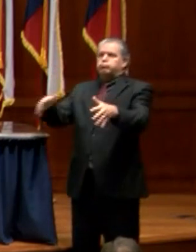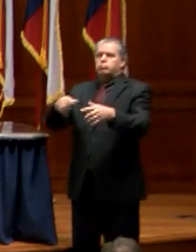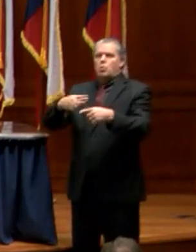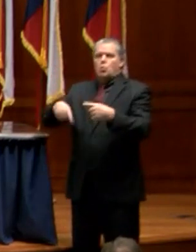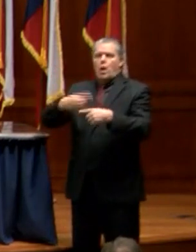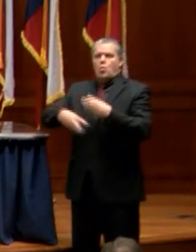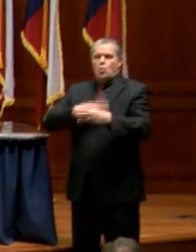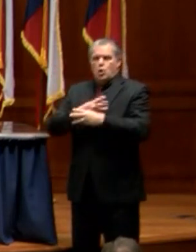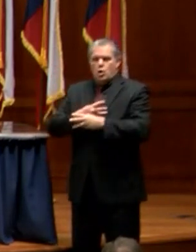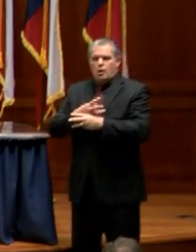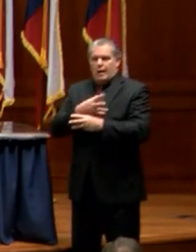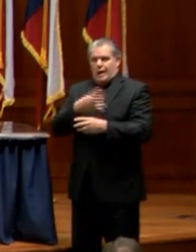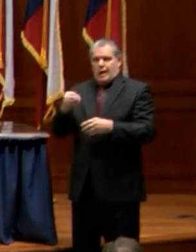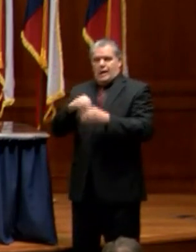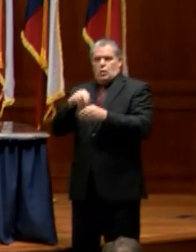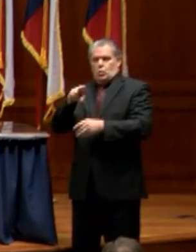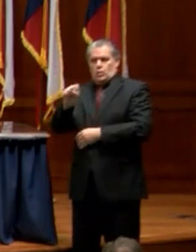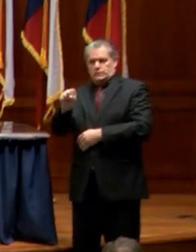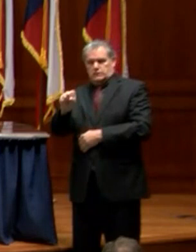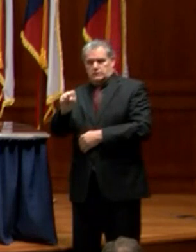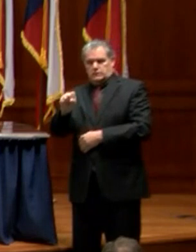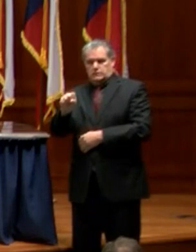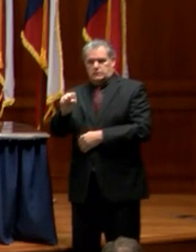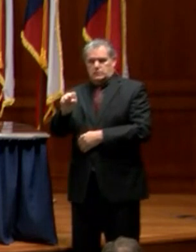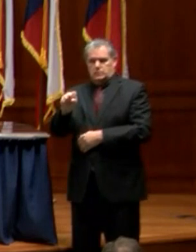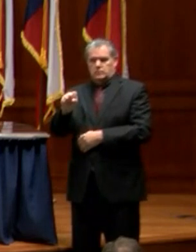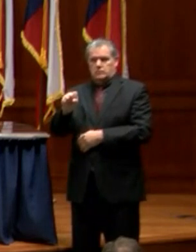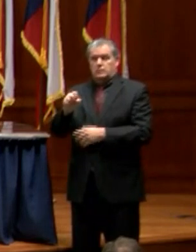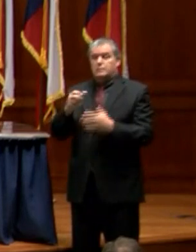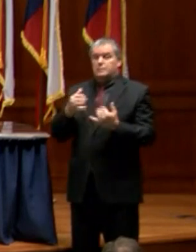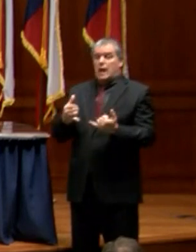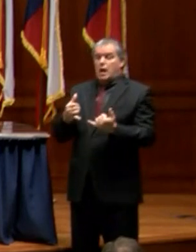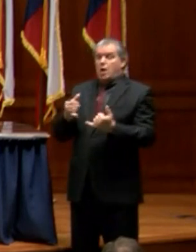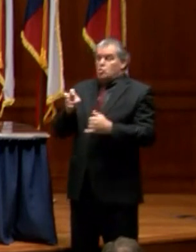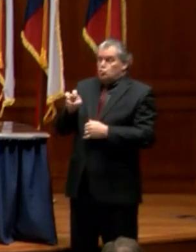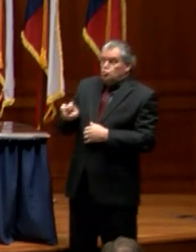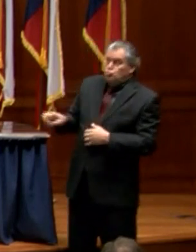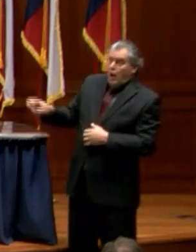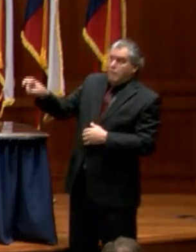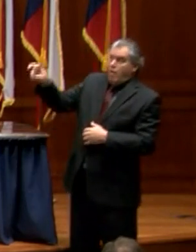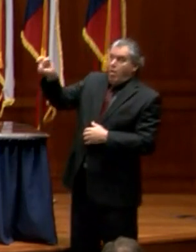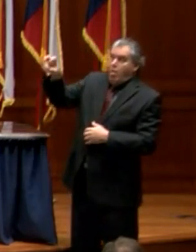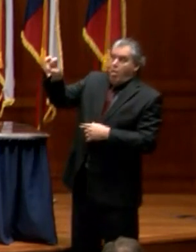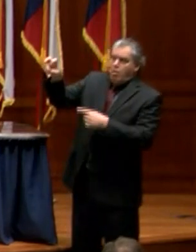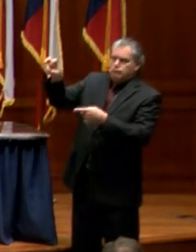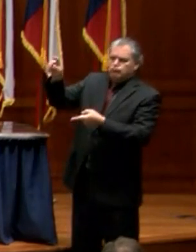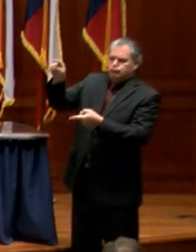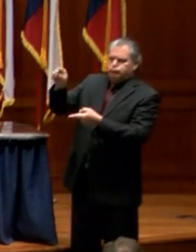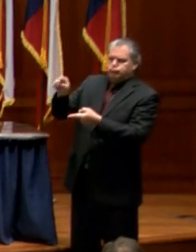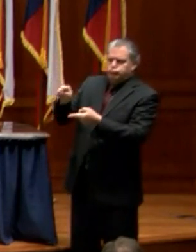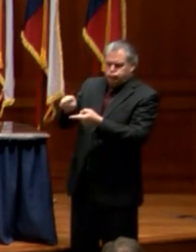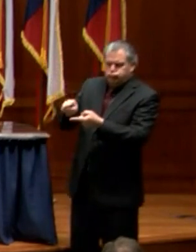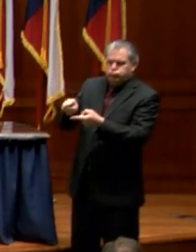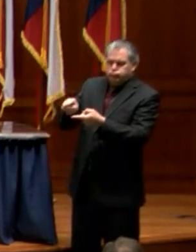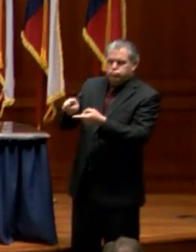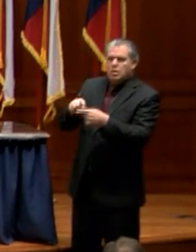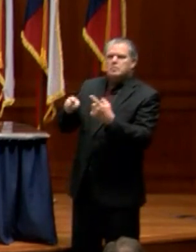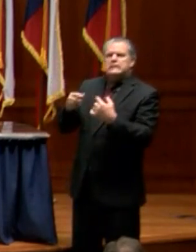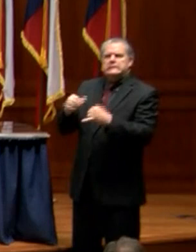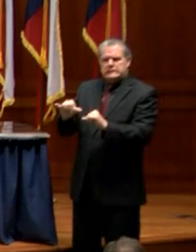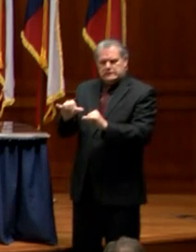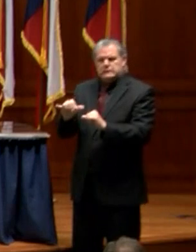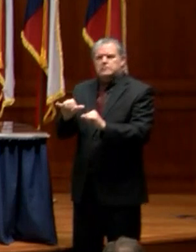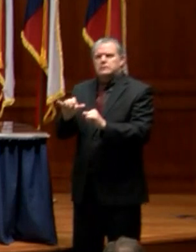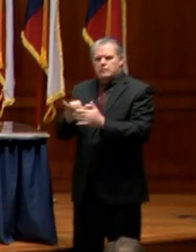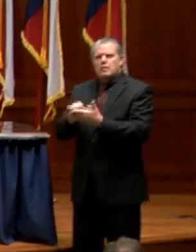world and other parts of the United States, the travel piece of it isn't as specific, but it can still be part of the